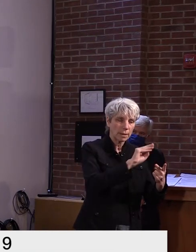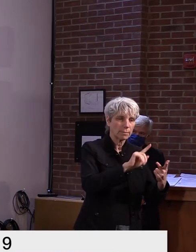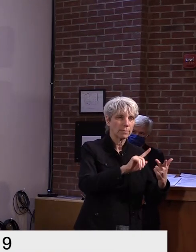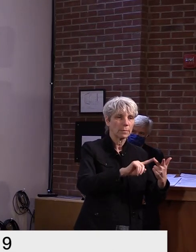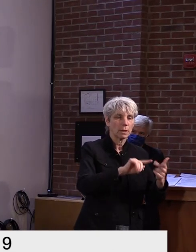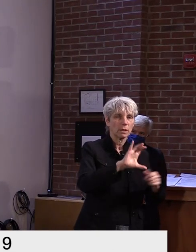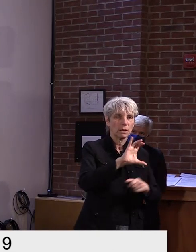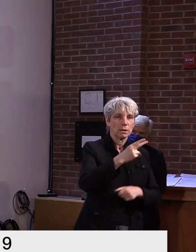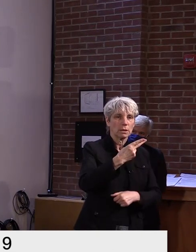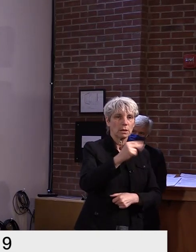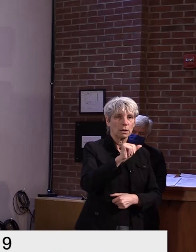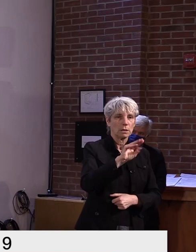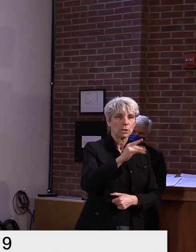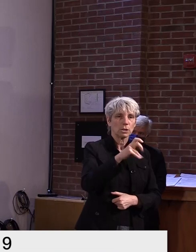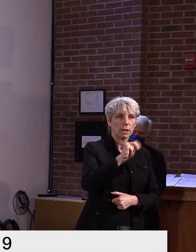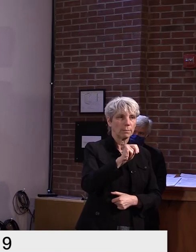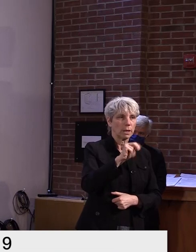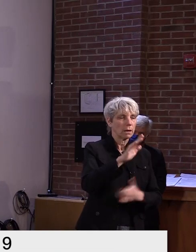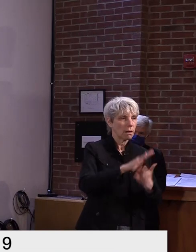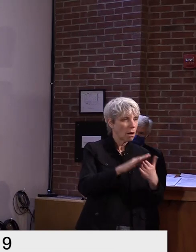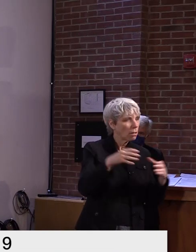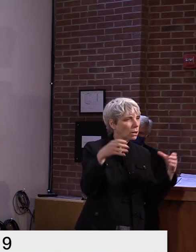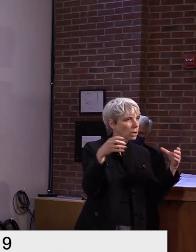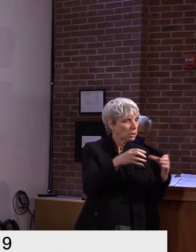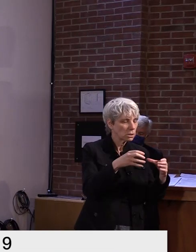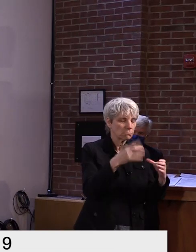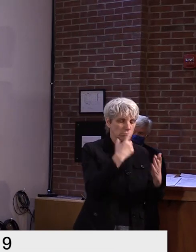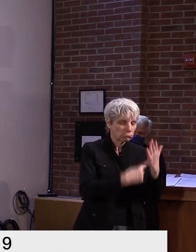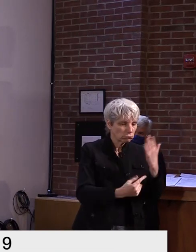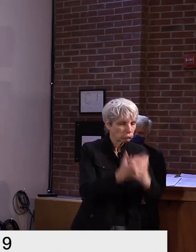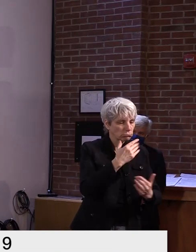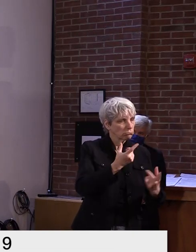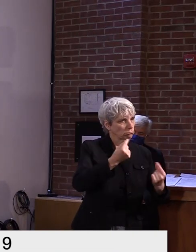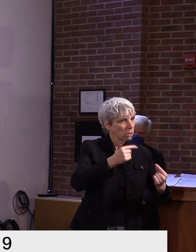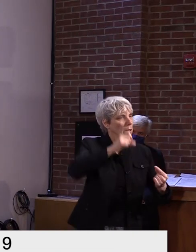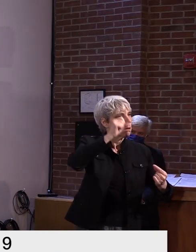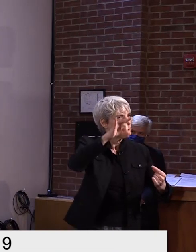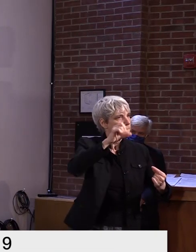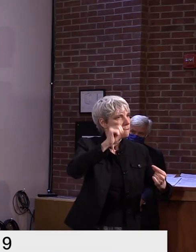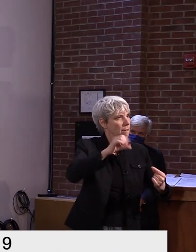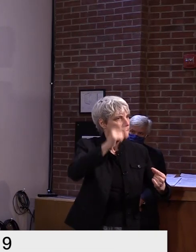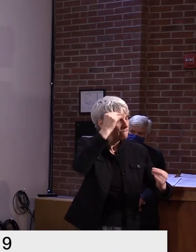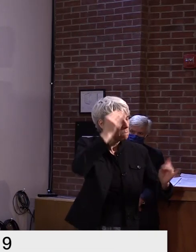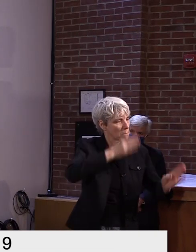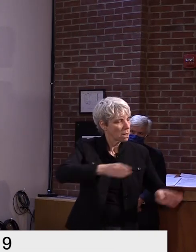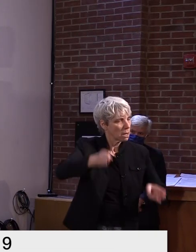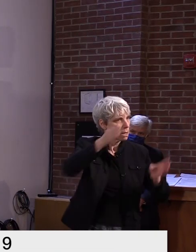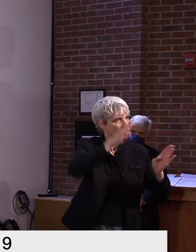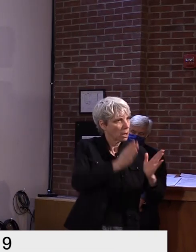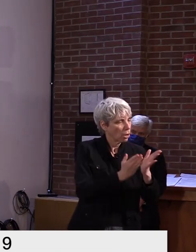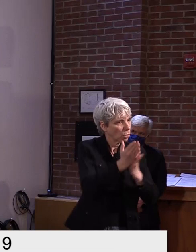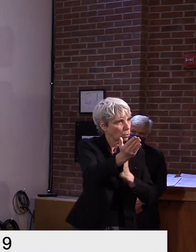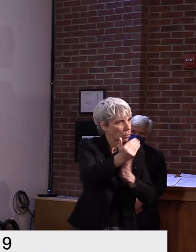College on student return with a focus on prevention and mitigation of transmission.